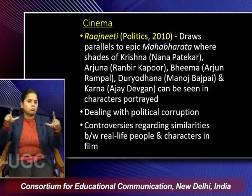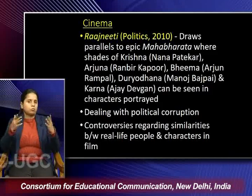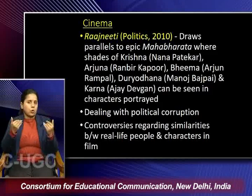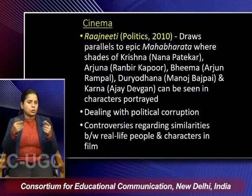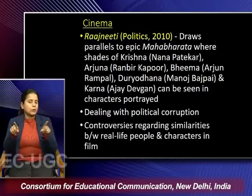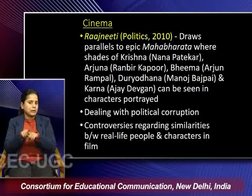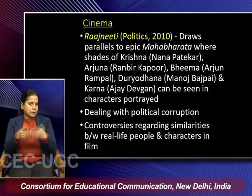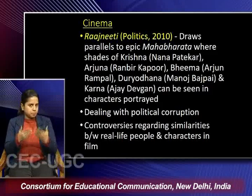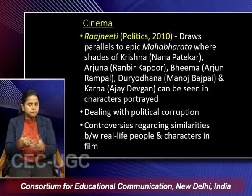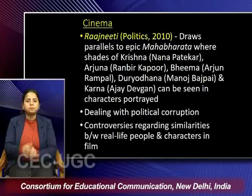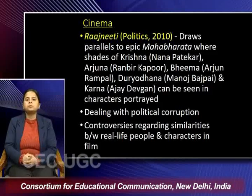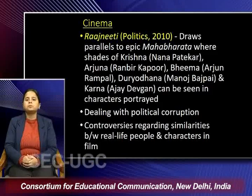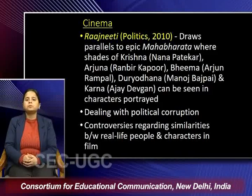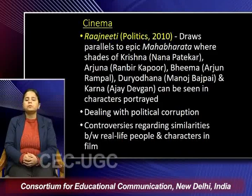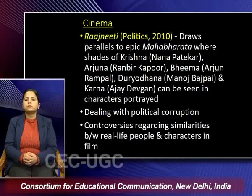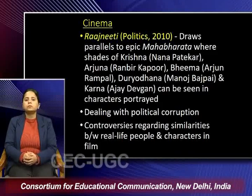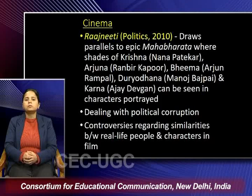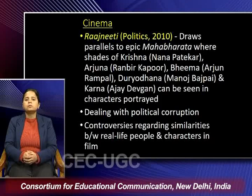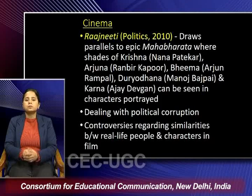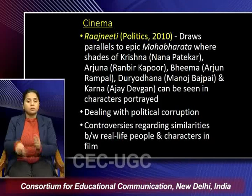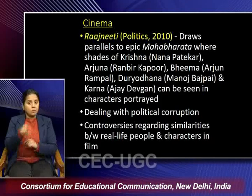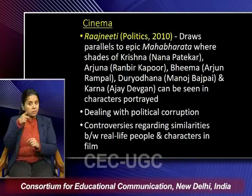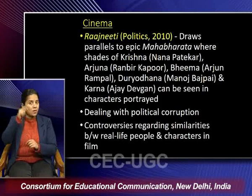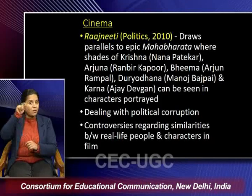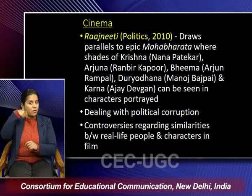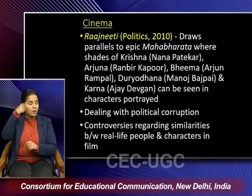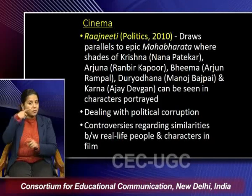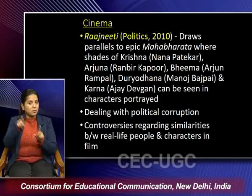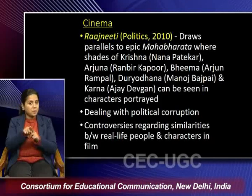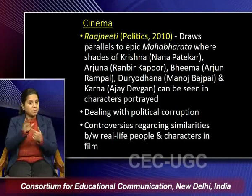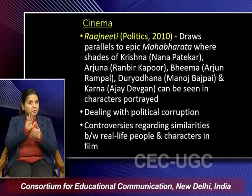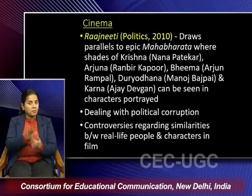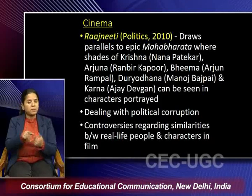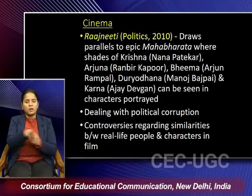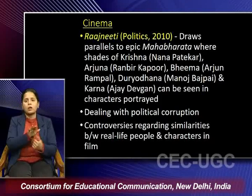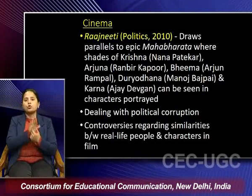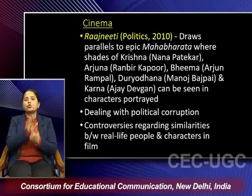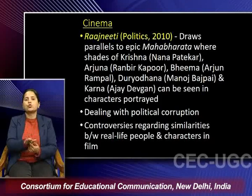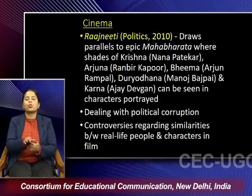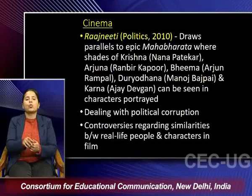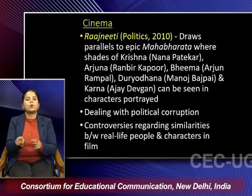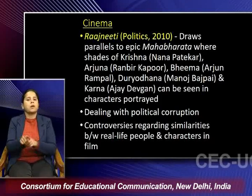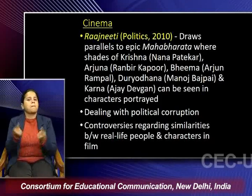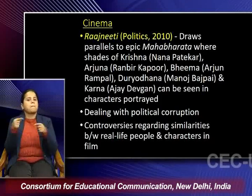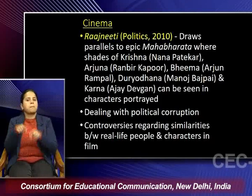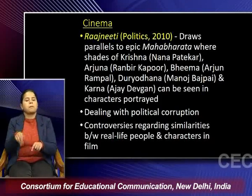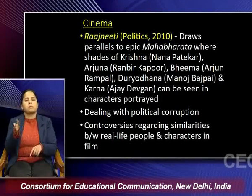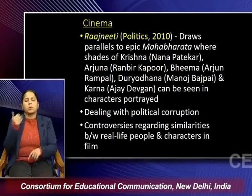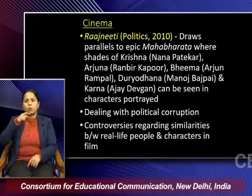well. And this particular film basically draws the parallels to the epic